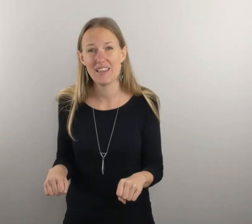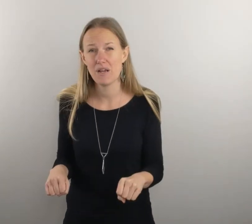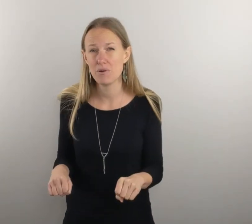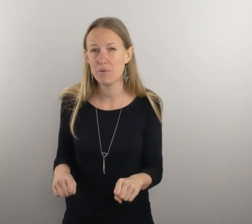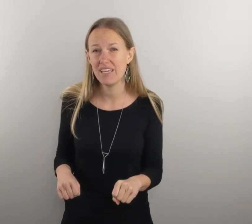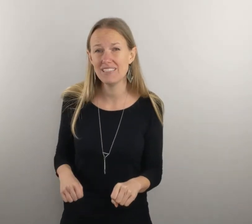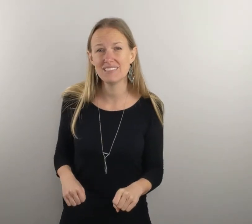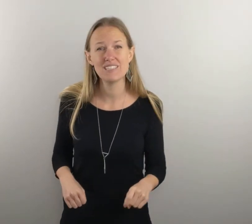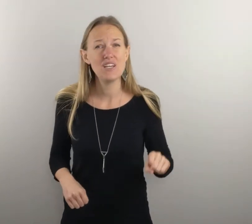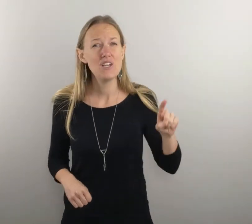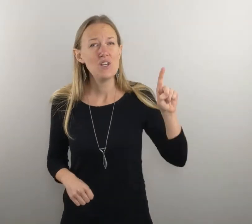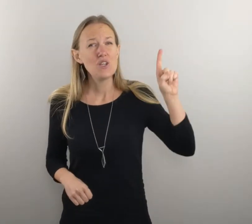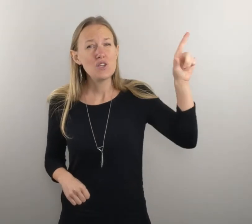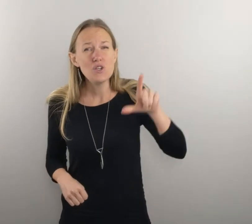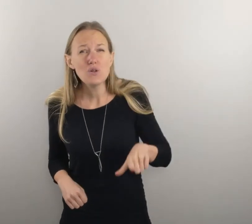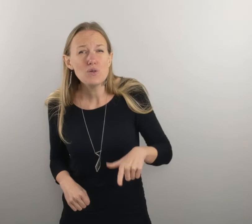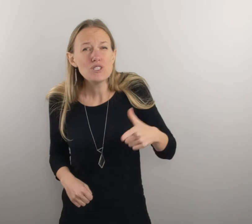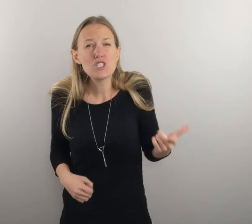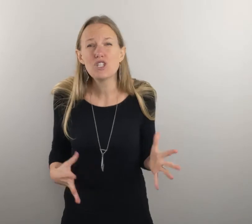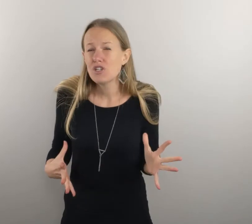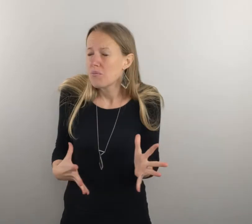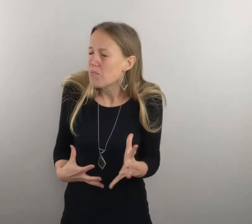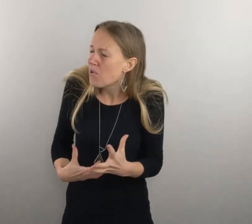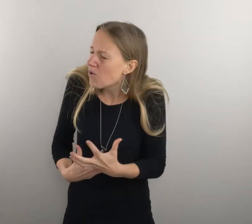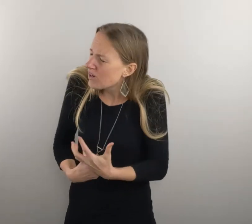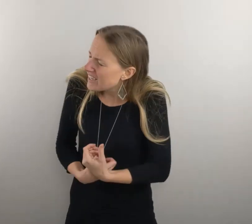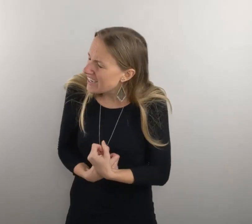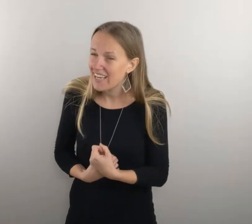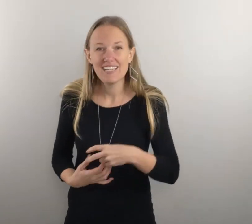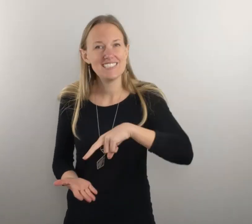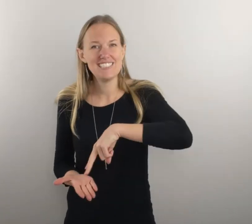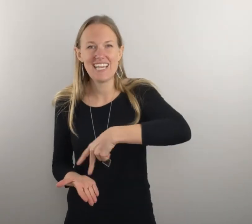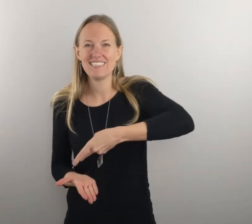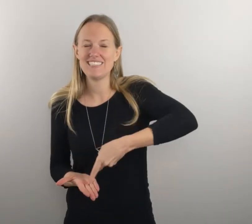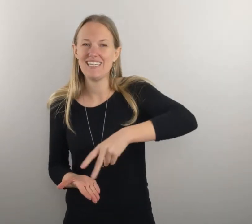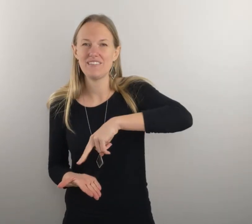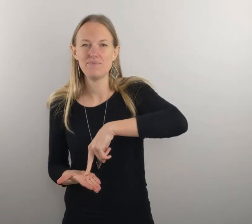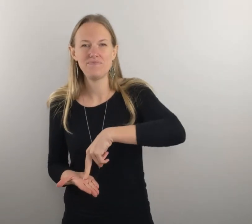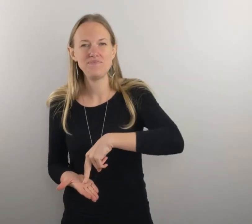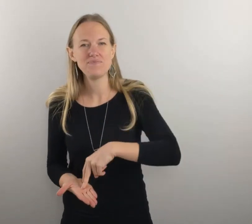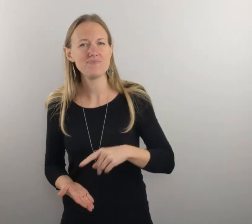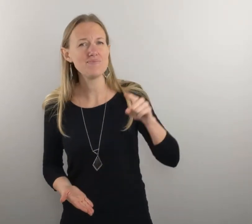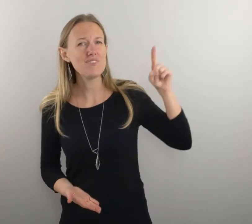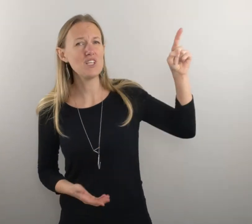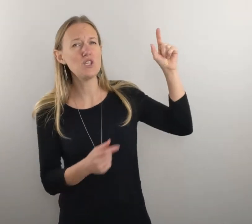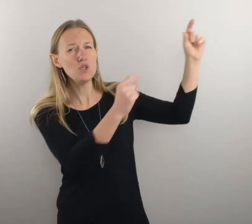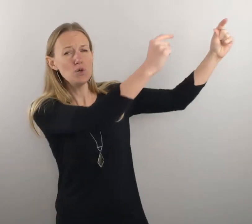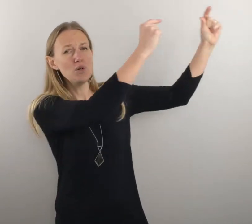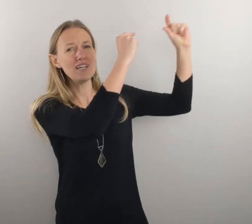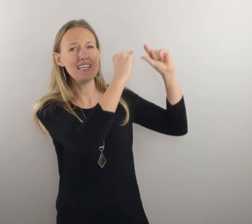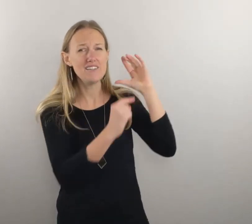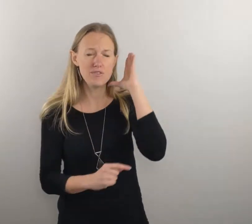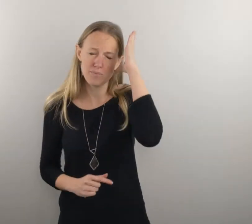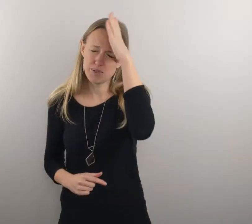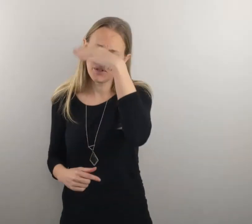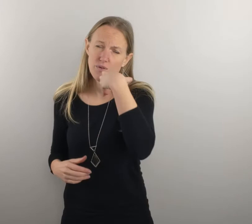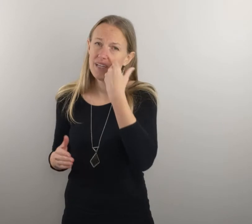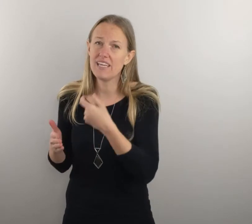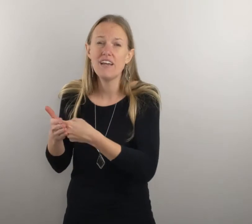that repeats. You turn mourning to dancing. You give beauty